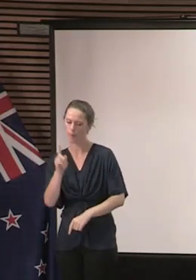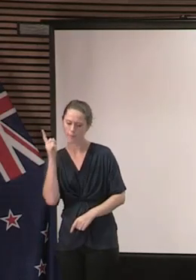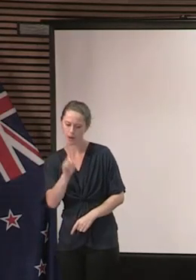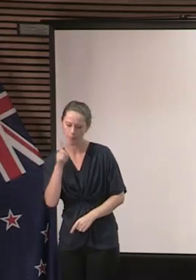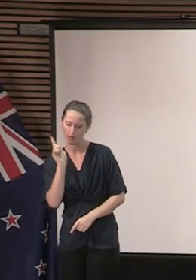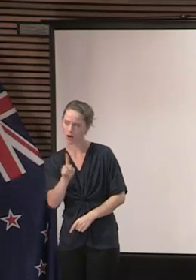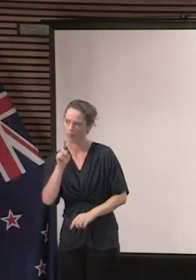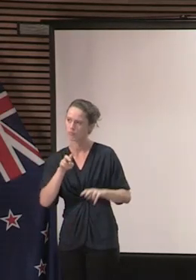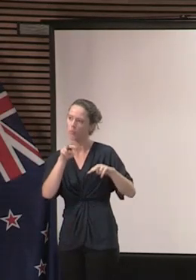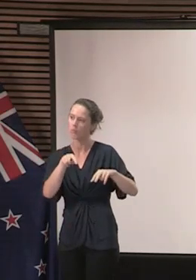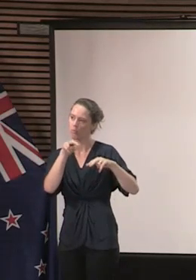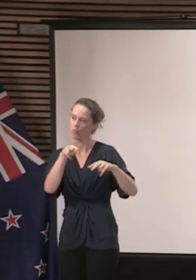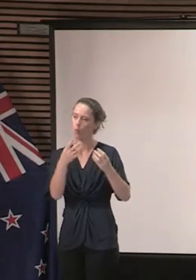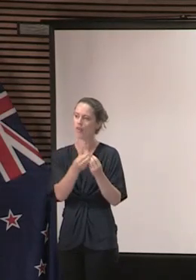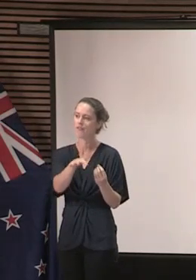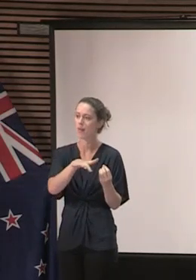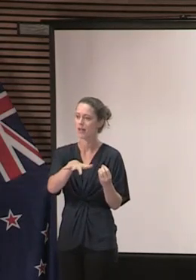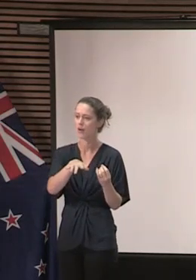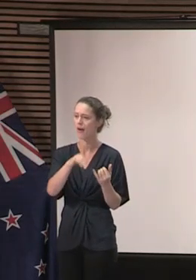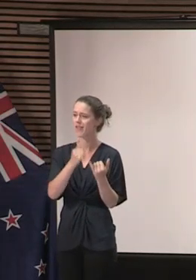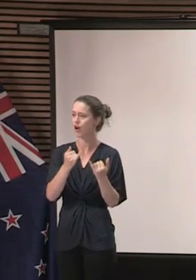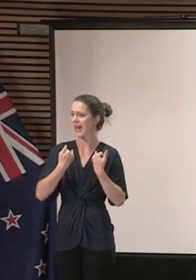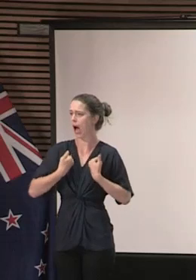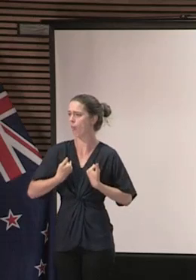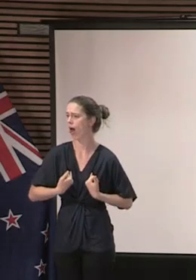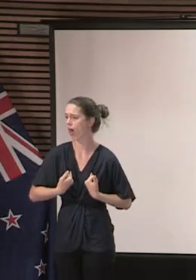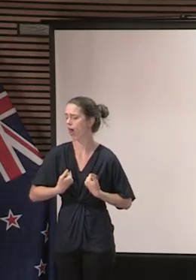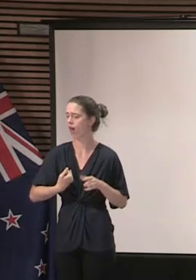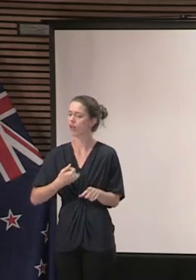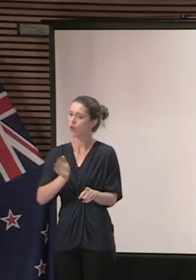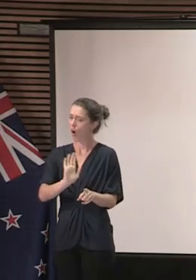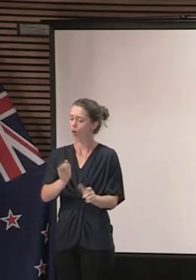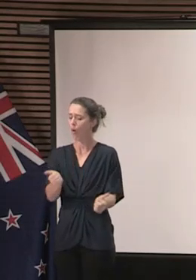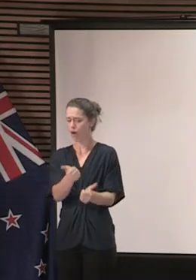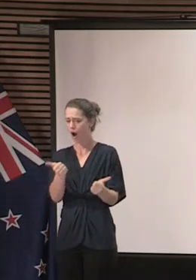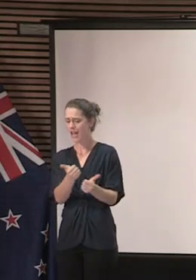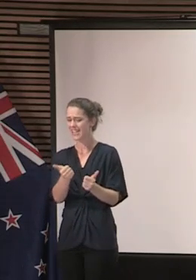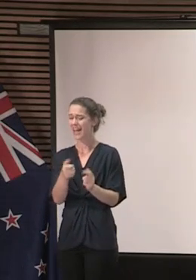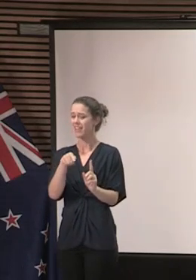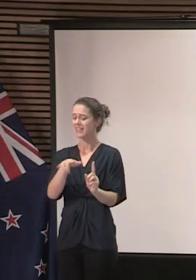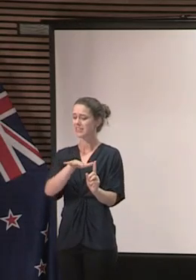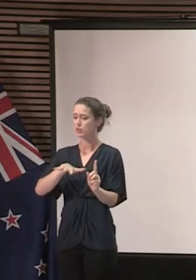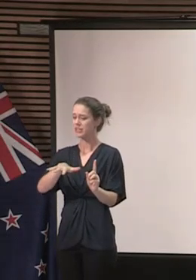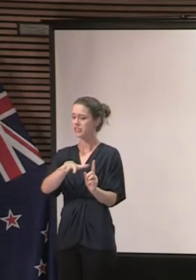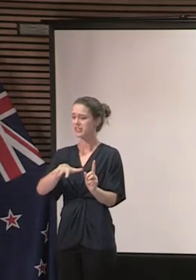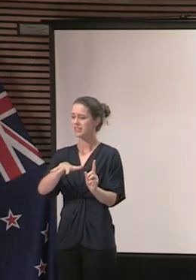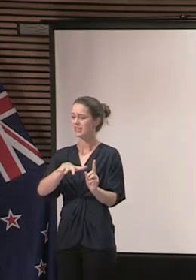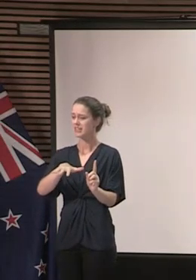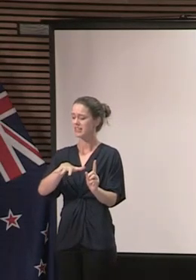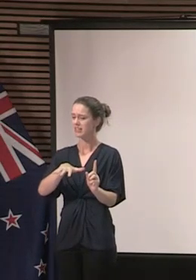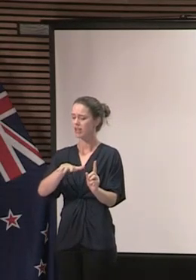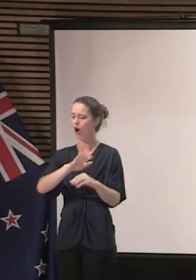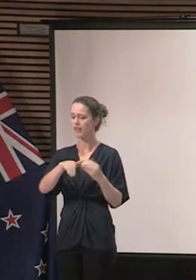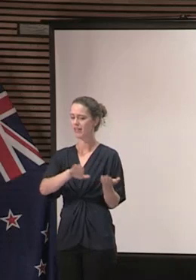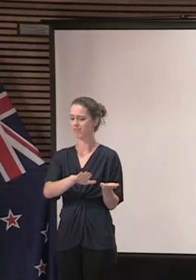family members and wasn't that clinically unwell, but then the circumstances around that person's passing